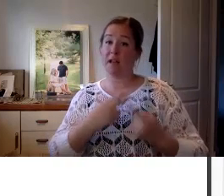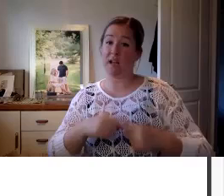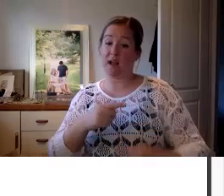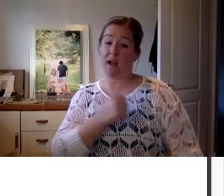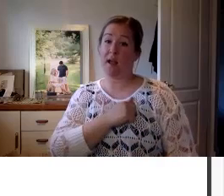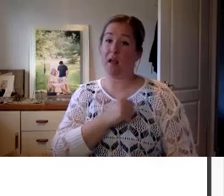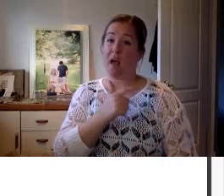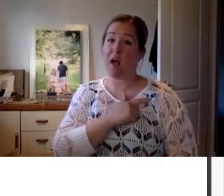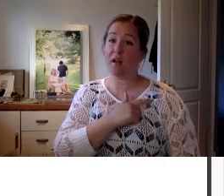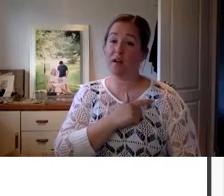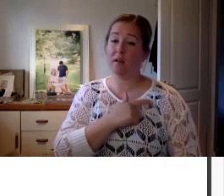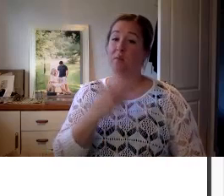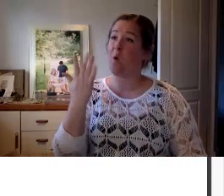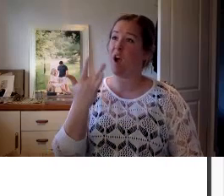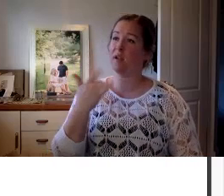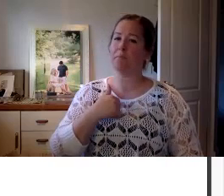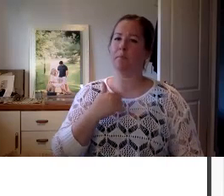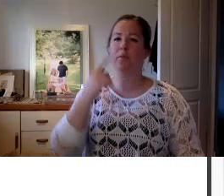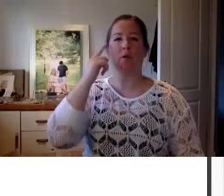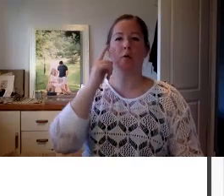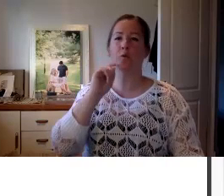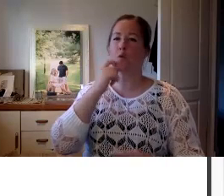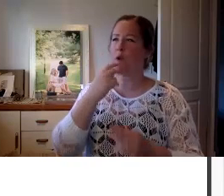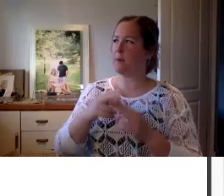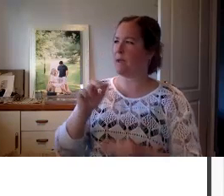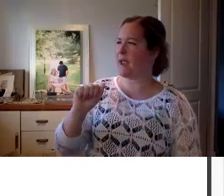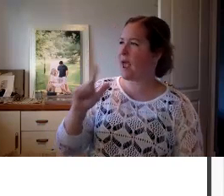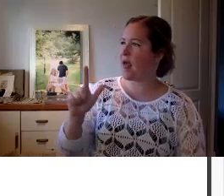part of your personality. From me, my sign is A-L.